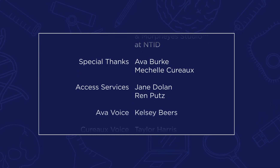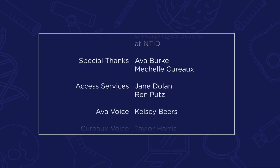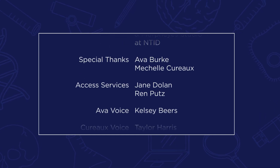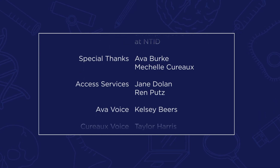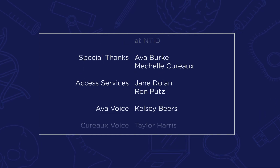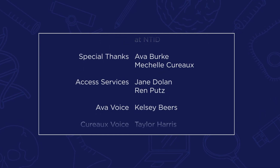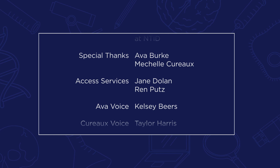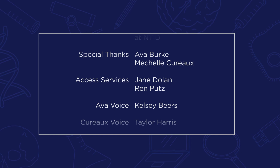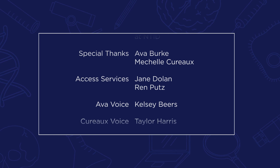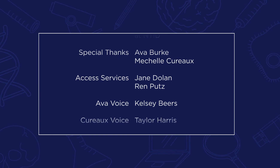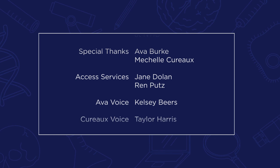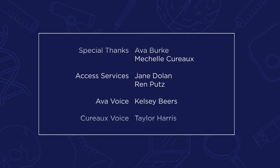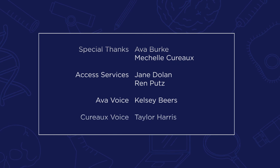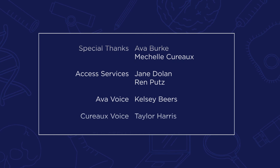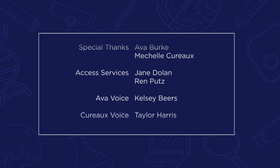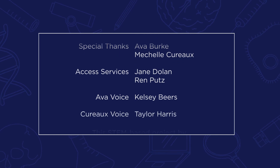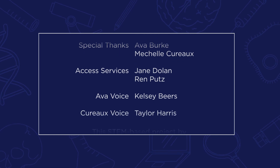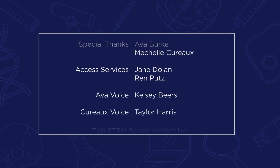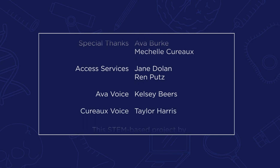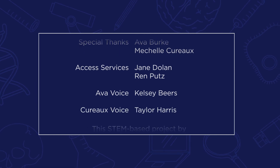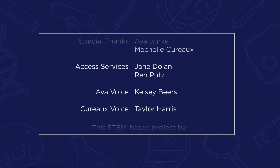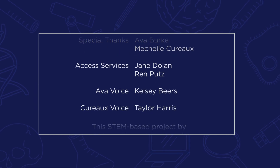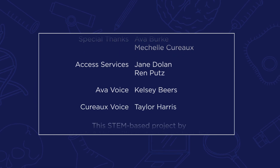Yeah, yeah.